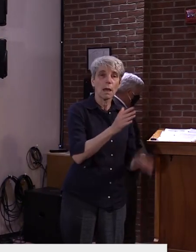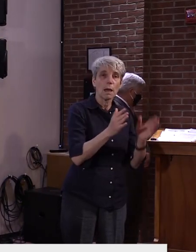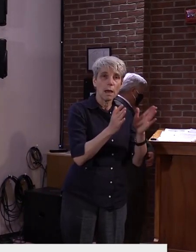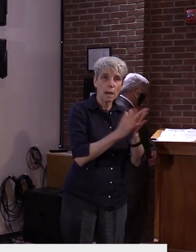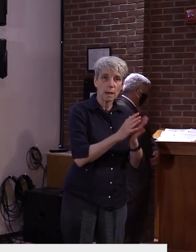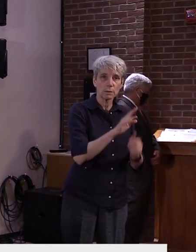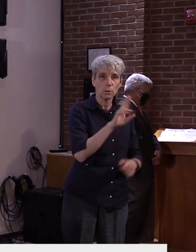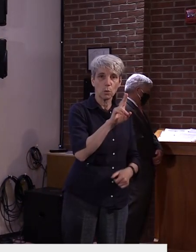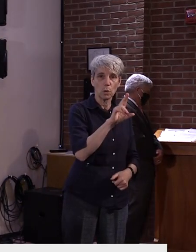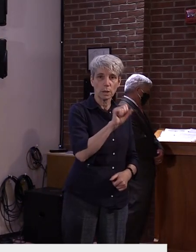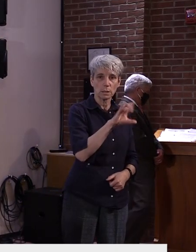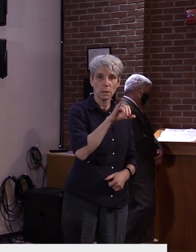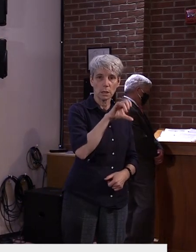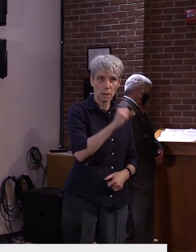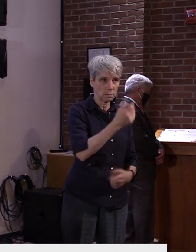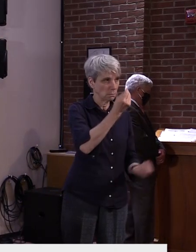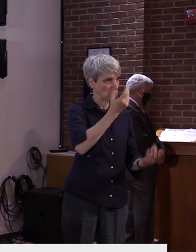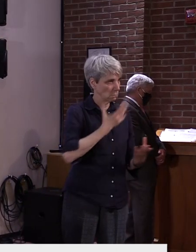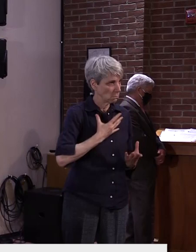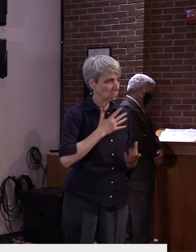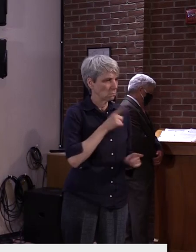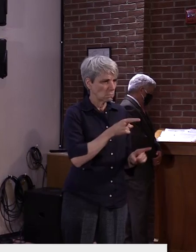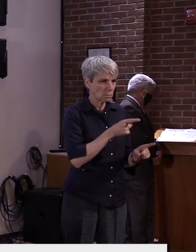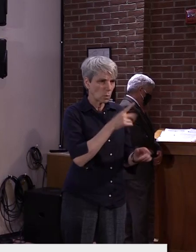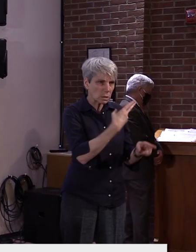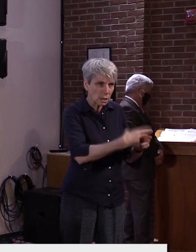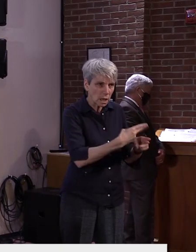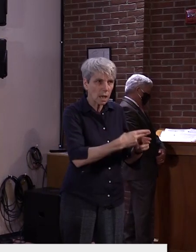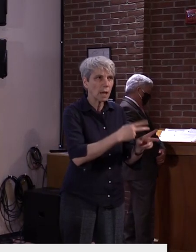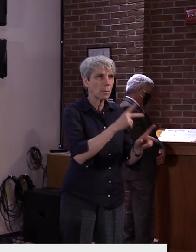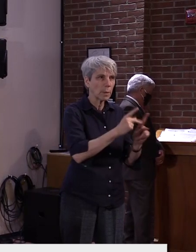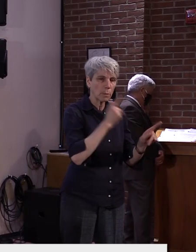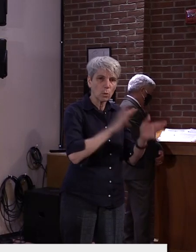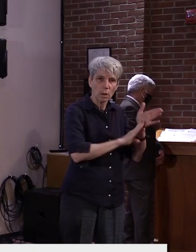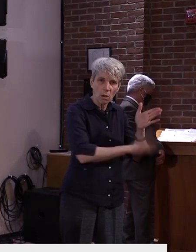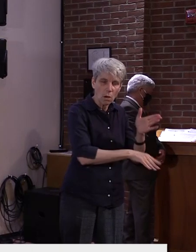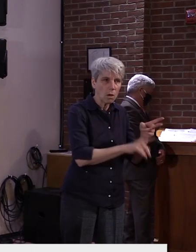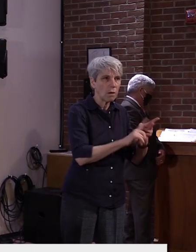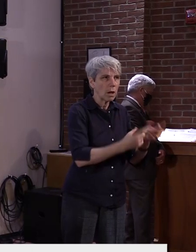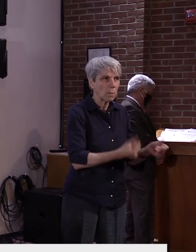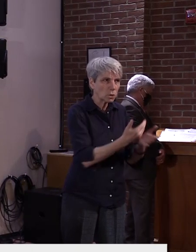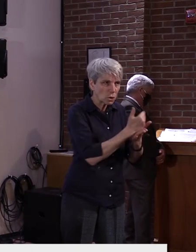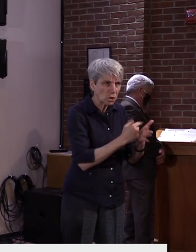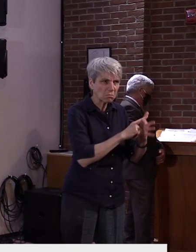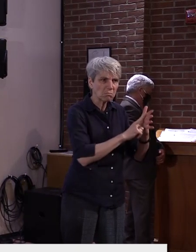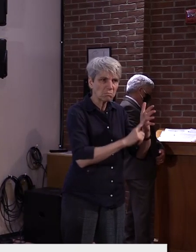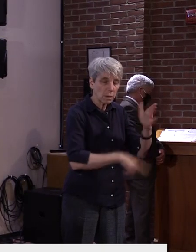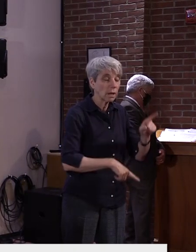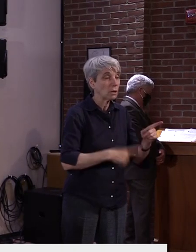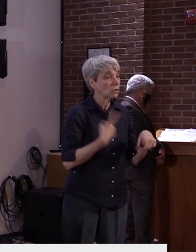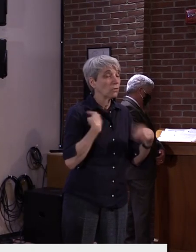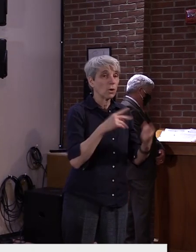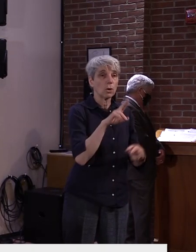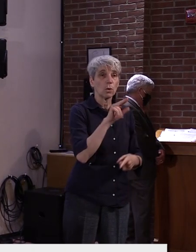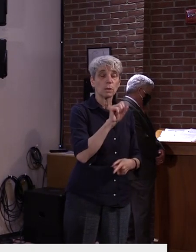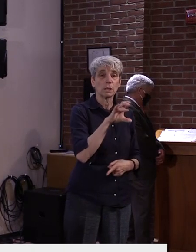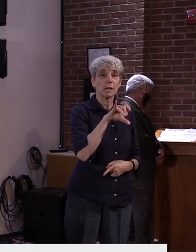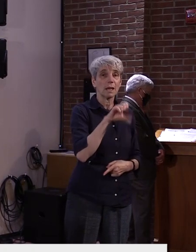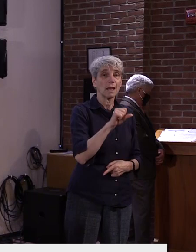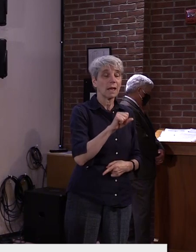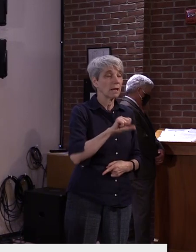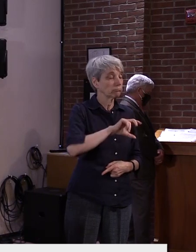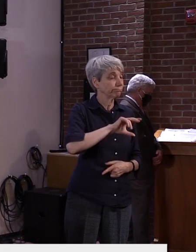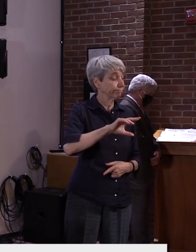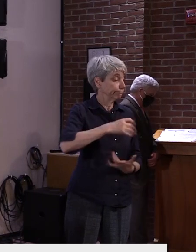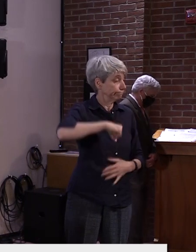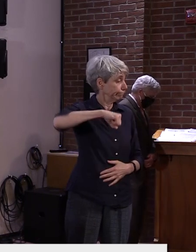detailed information for each of the impacted employees, and as of yet, USCIS and the federal government have denied our